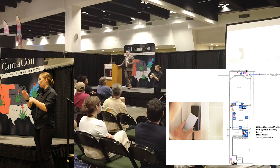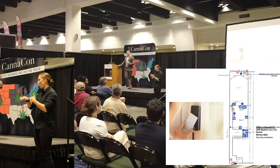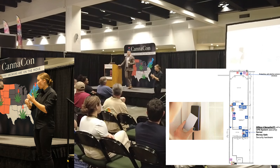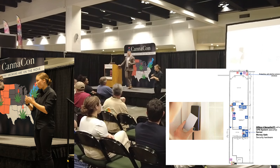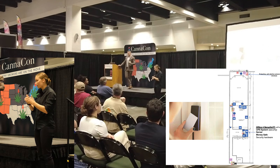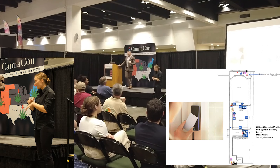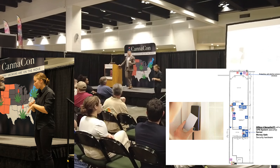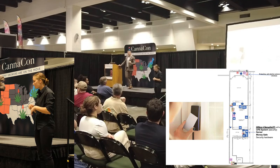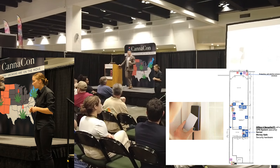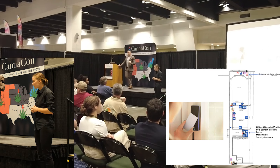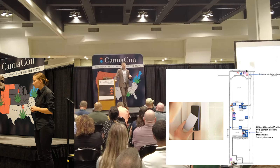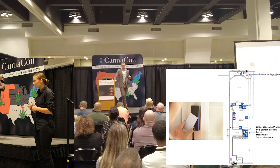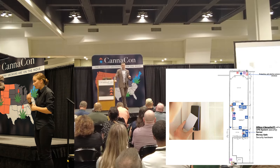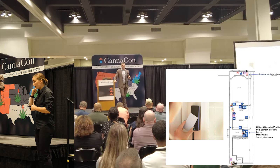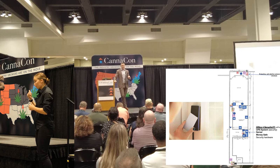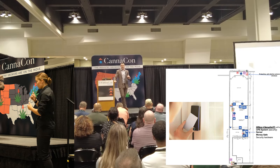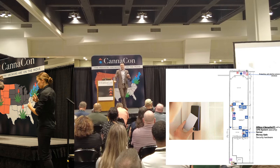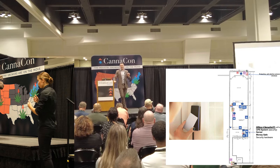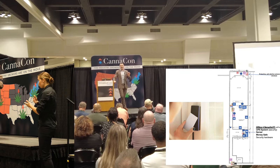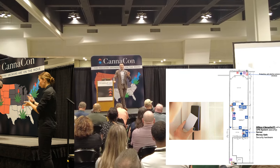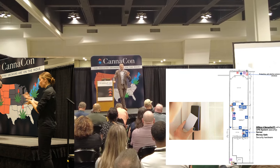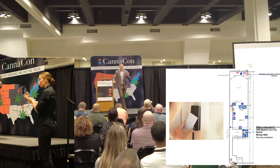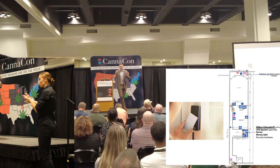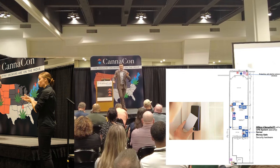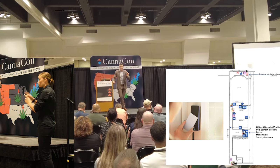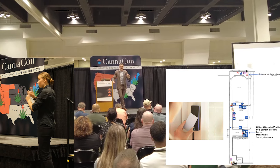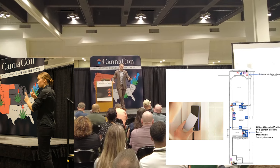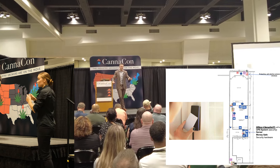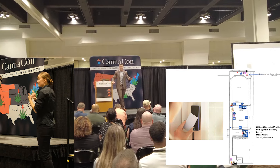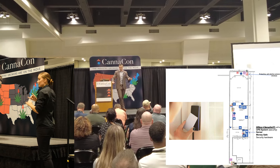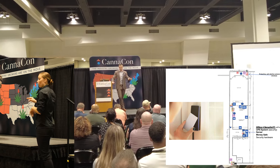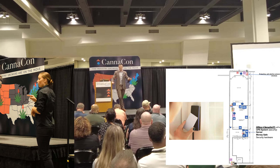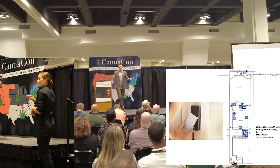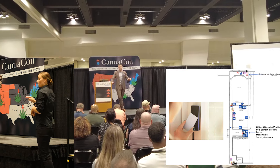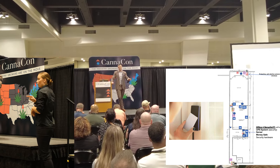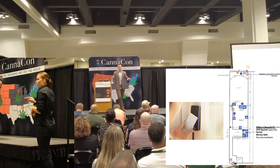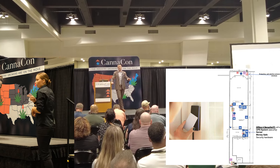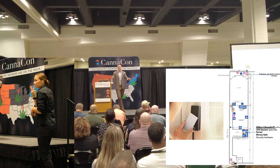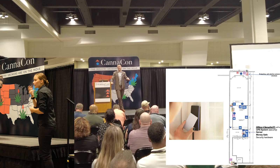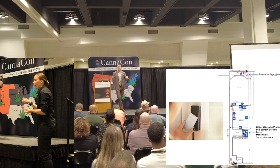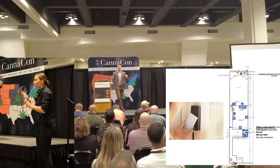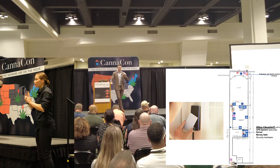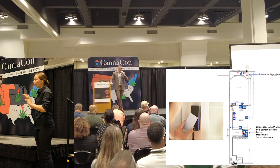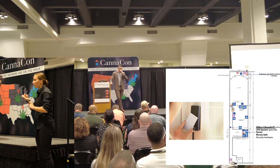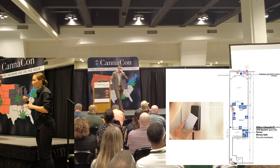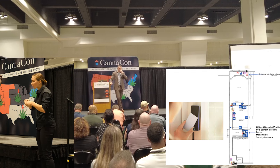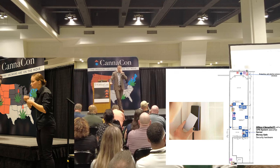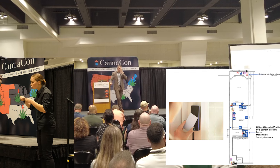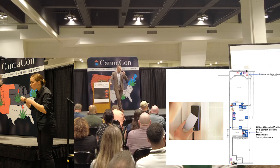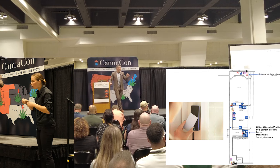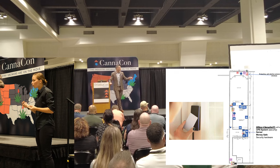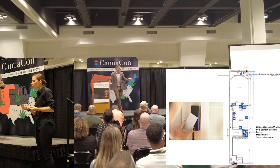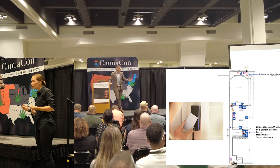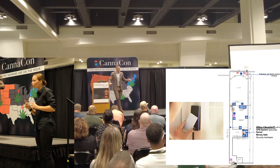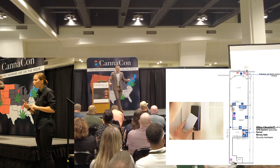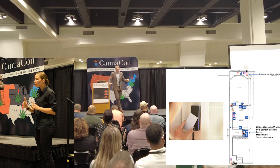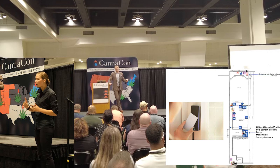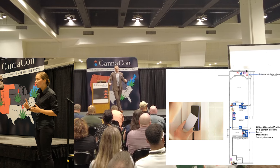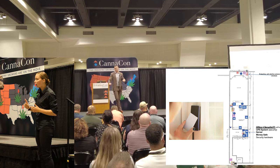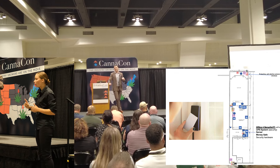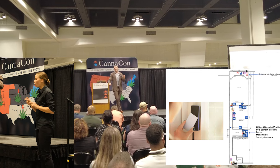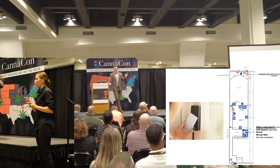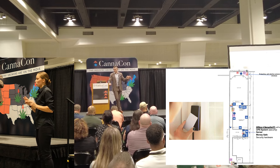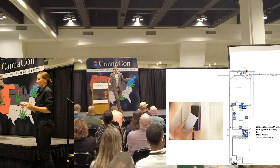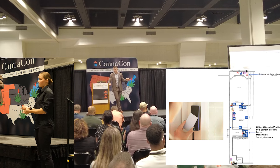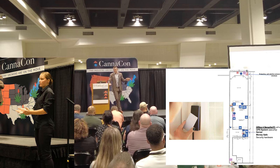bartenders are deep in conversation with someone. They can see how many clients or customers are in the store at a time. They can see what they're doing, where they're going. And